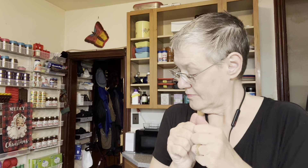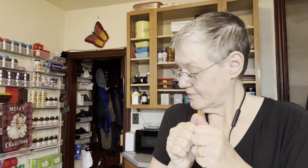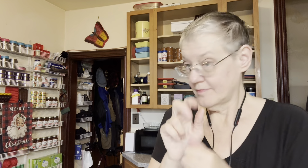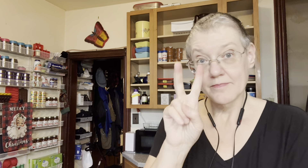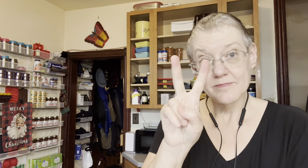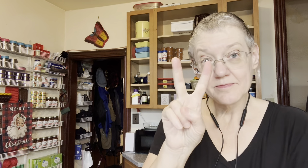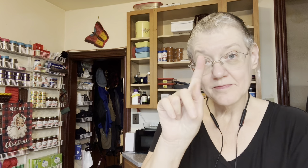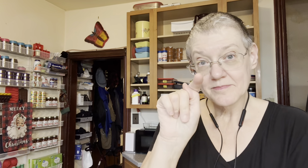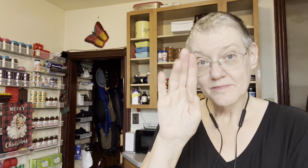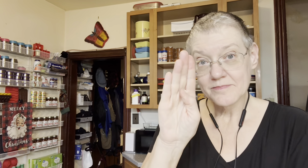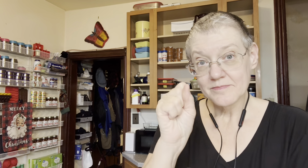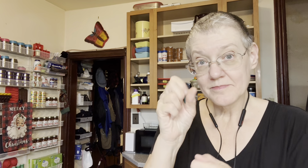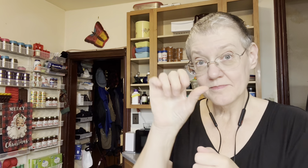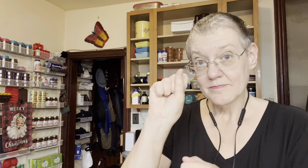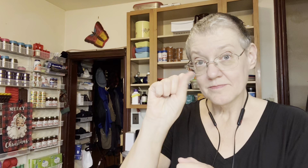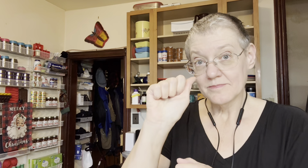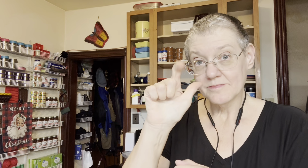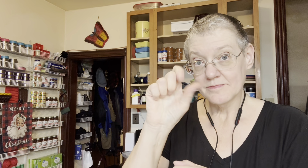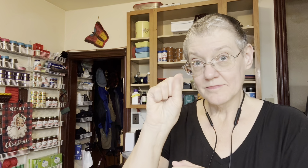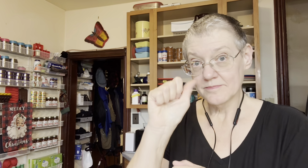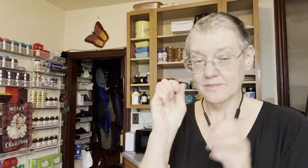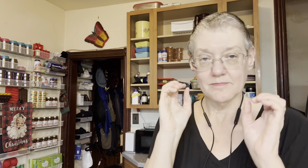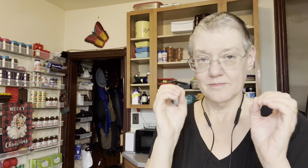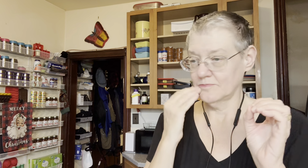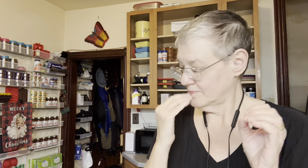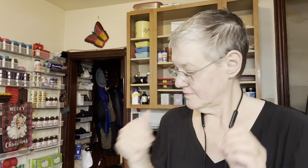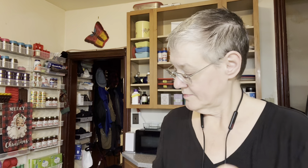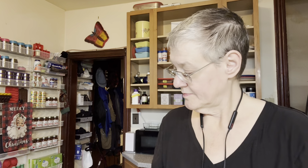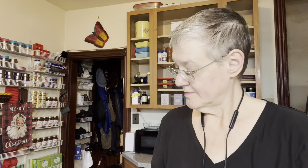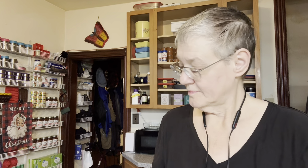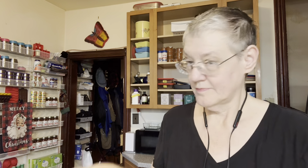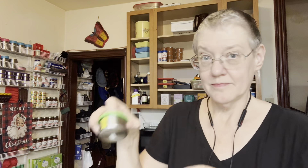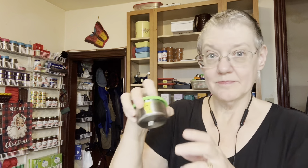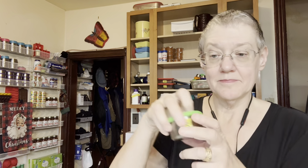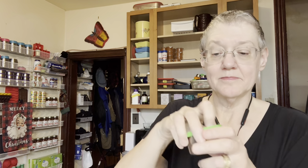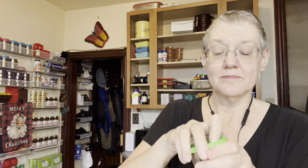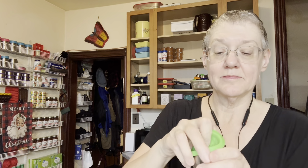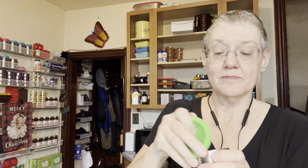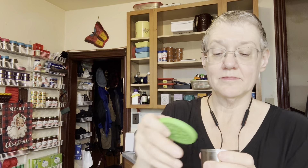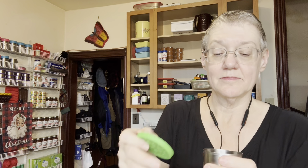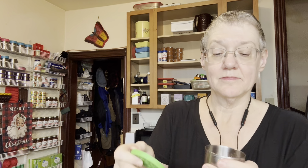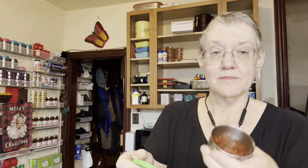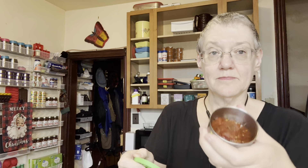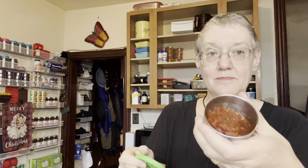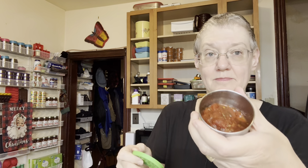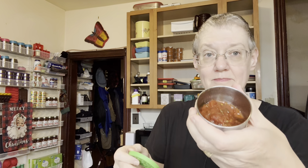I'm going to serve the tacos with 2 tablespoons of salsa that doesn't have any sugar in it.